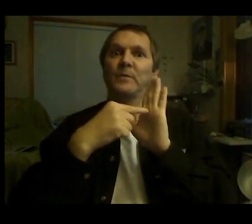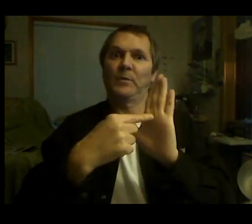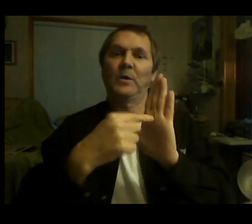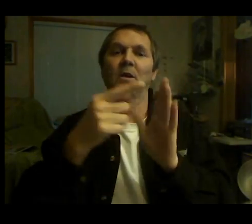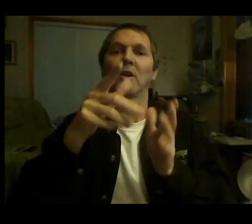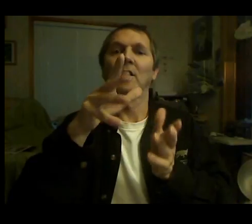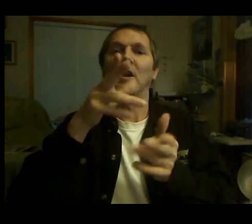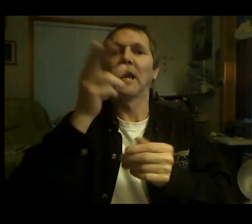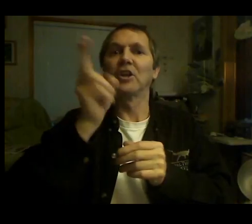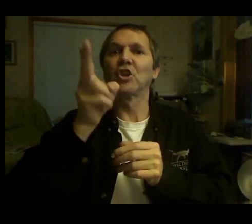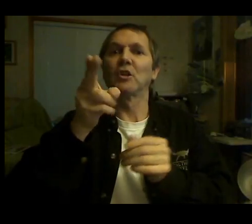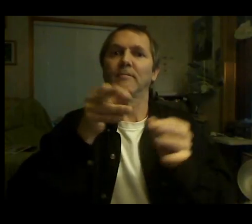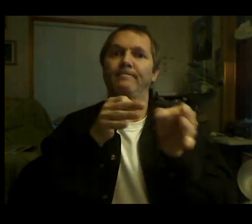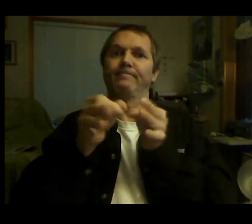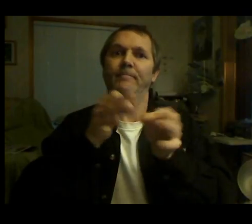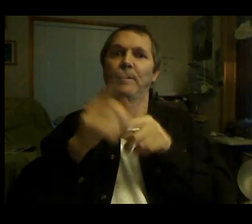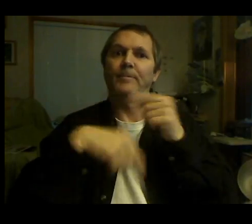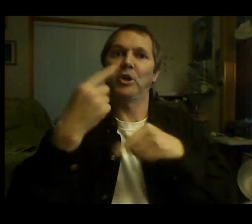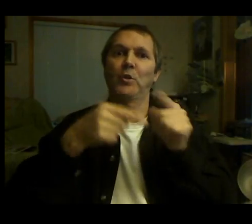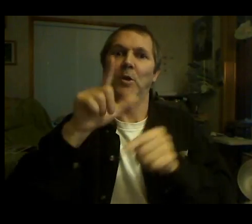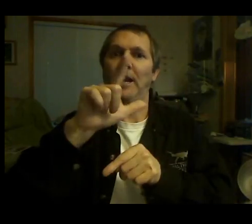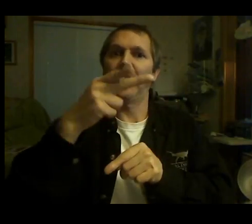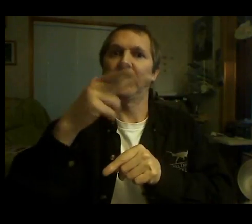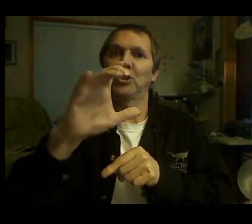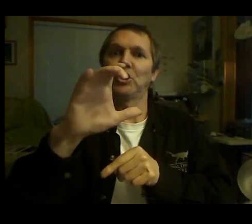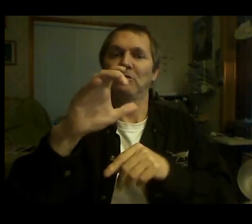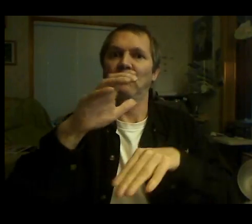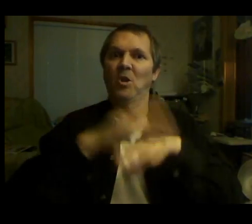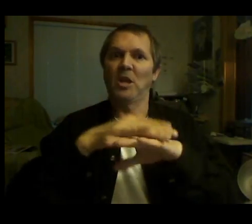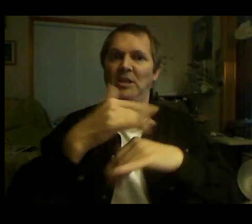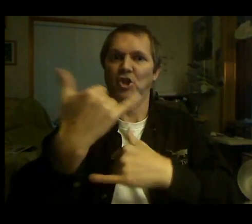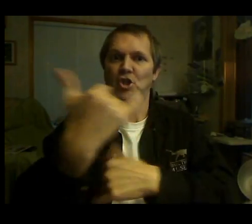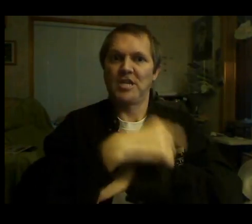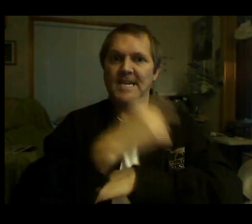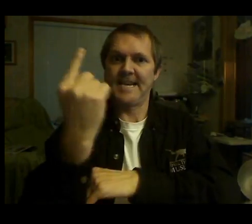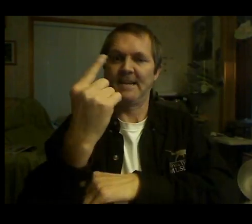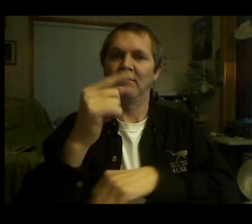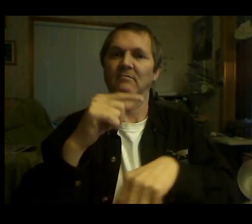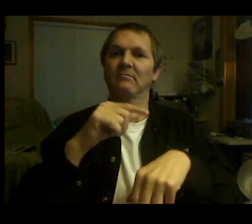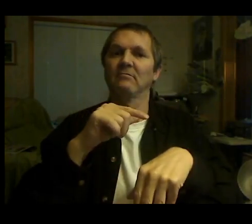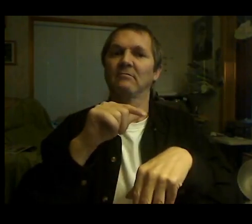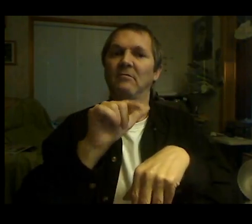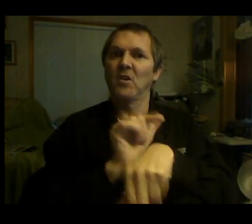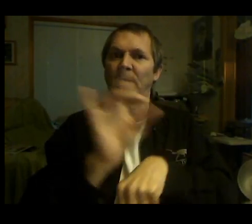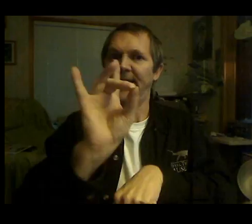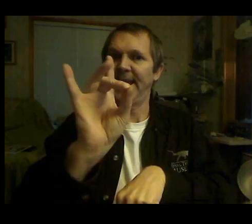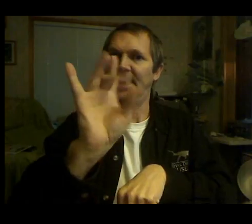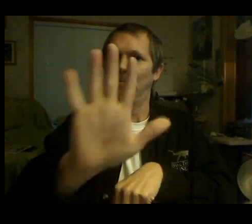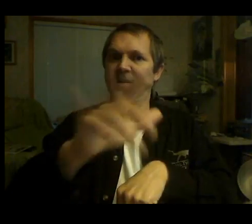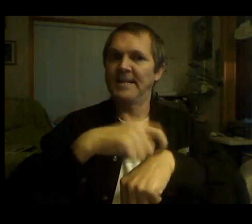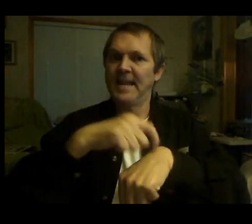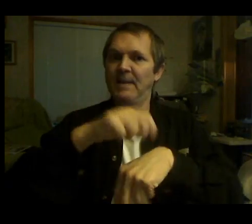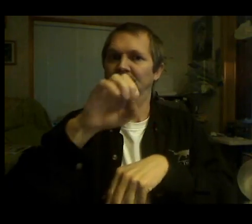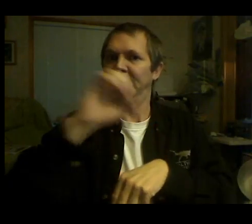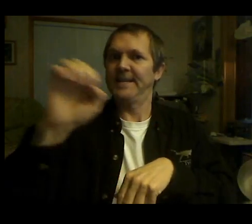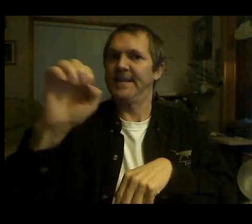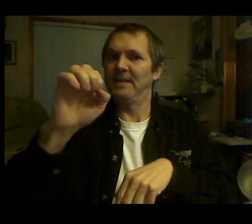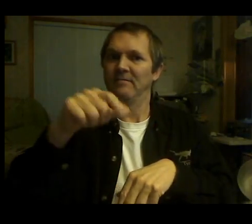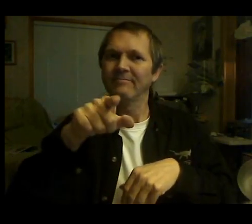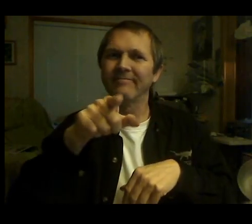wear a flag and Mr. Christian, looking Senate over on Quran, not a Bible. I have that question all the time. People that I